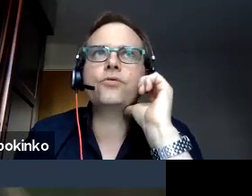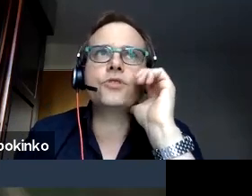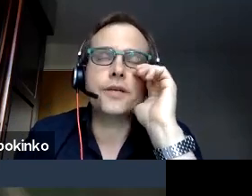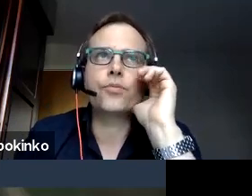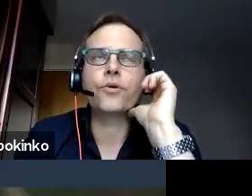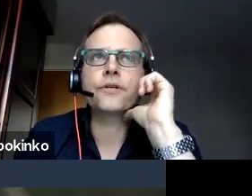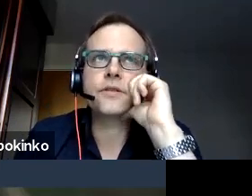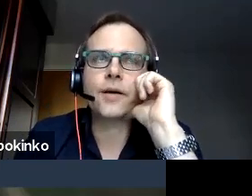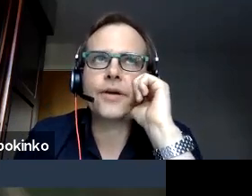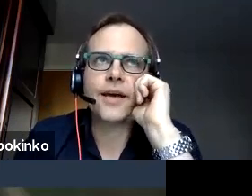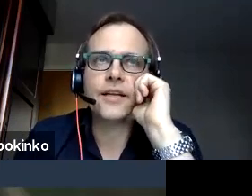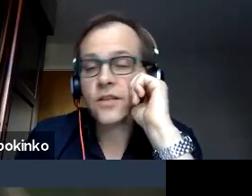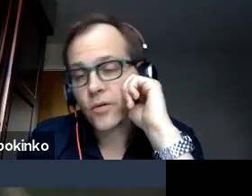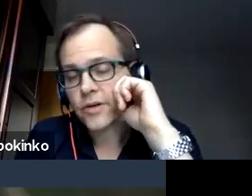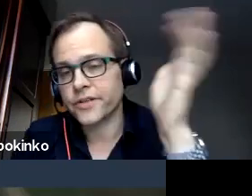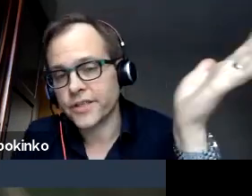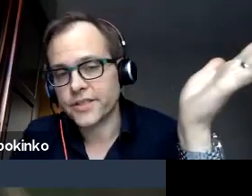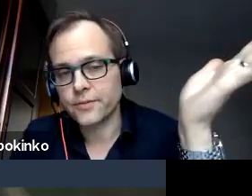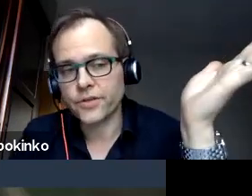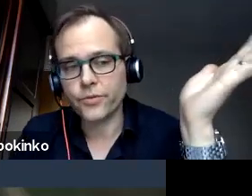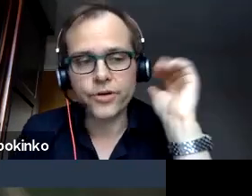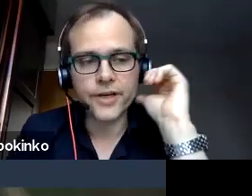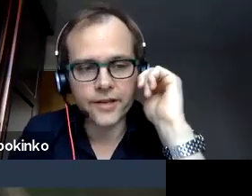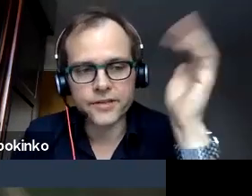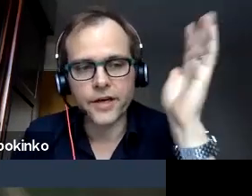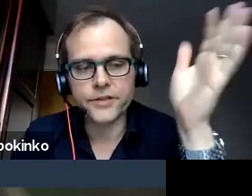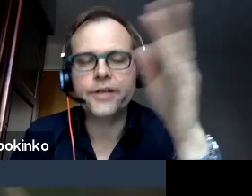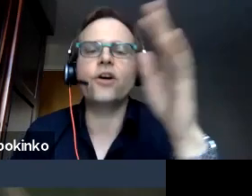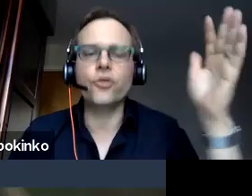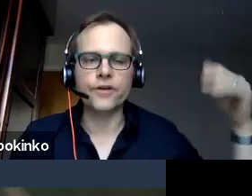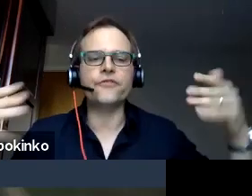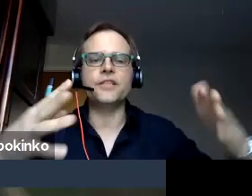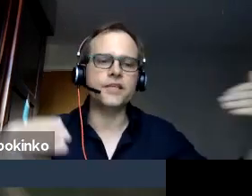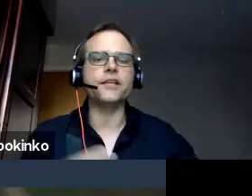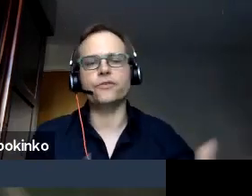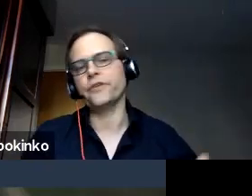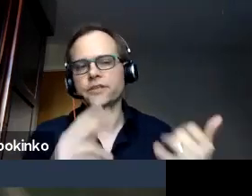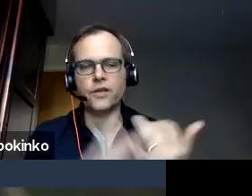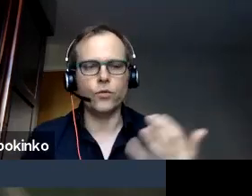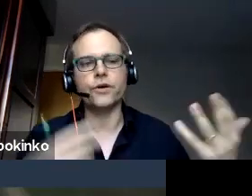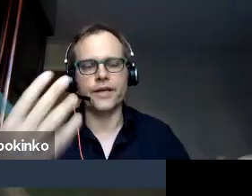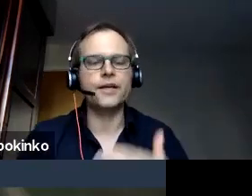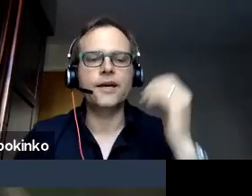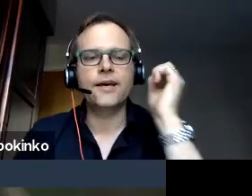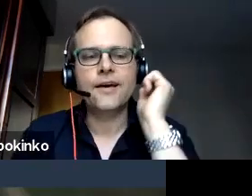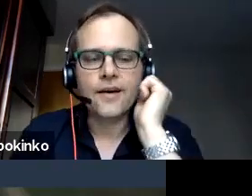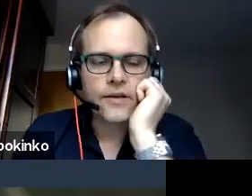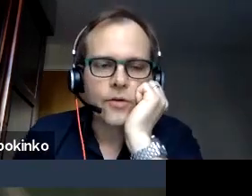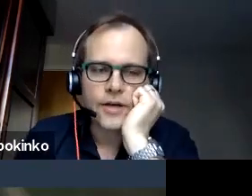hugely important topic, and it's not one of our 6 themes that we were looking at in this diary study, although it feeds into things like work and it